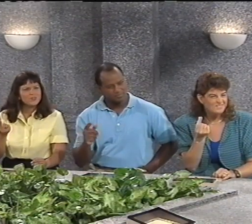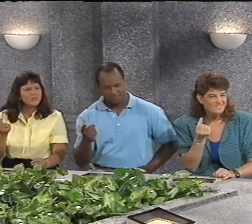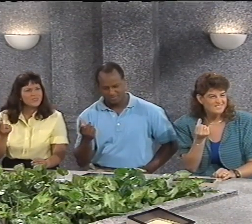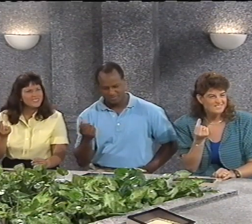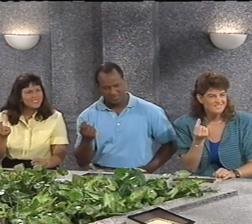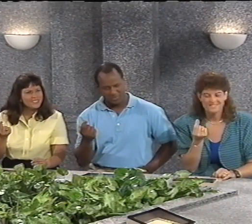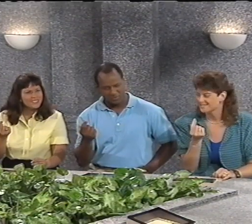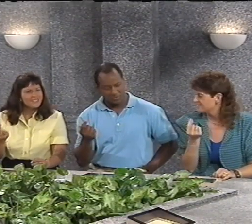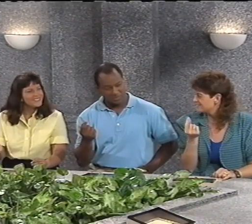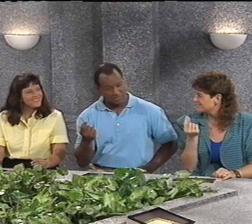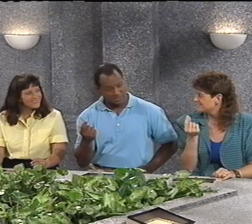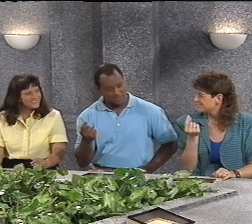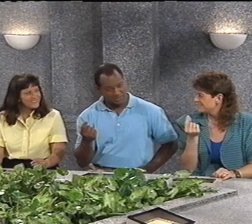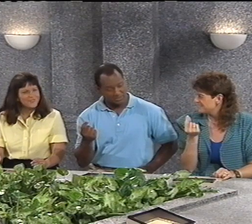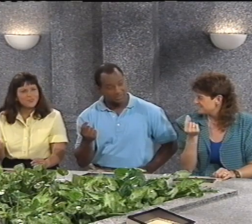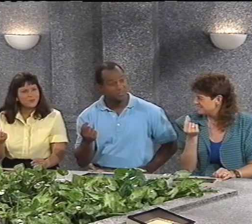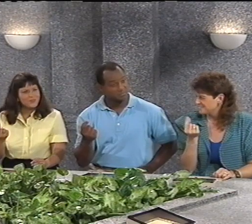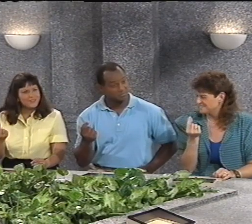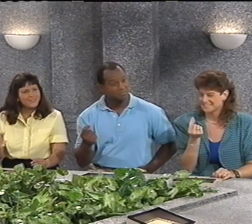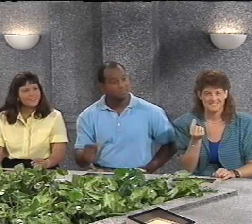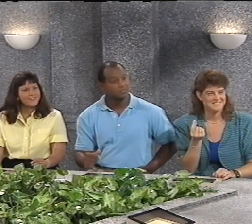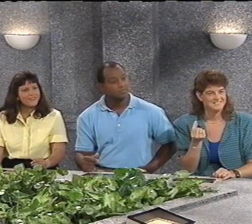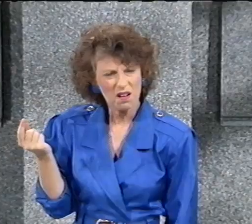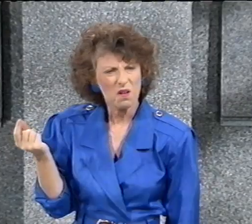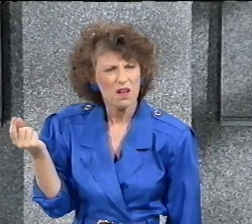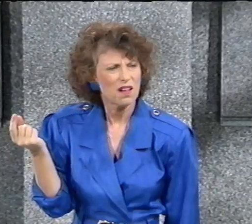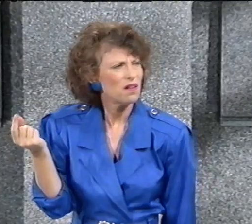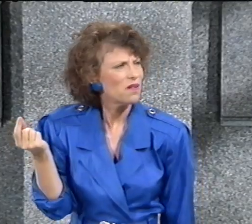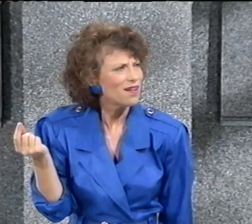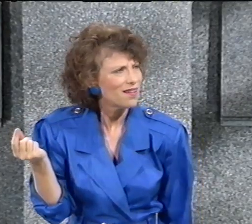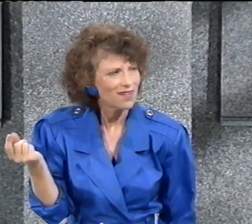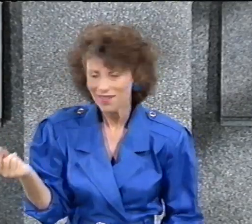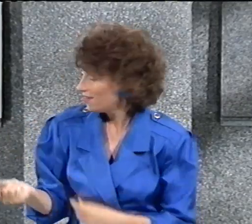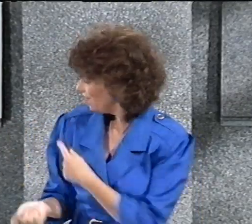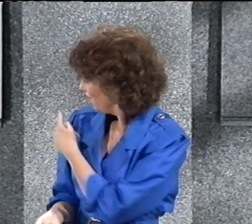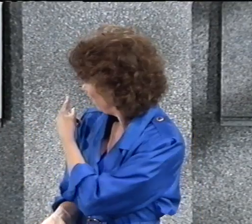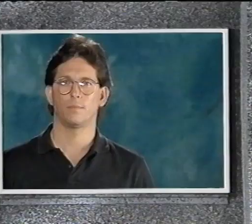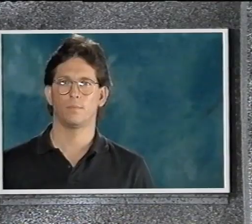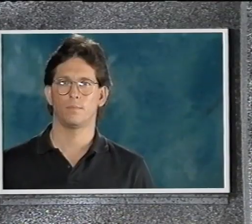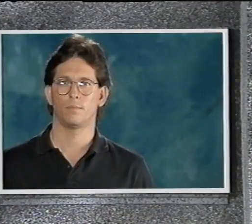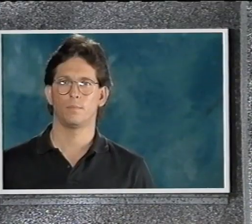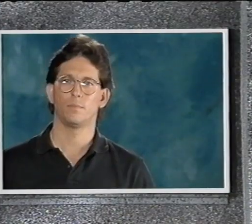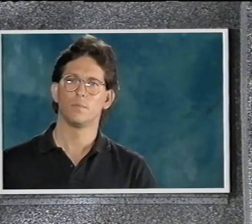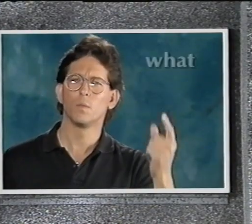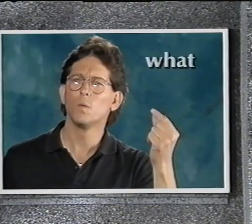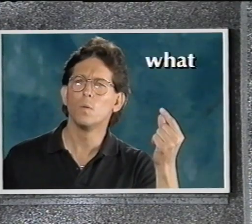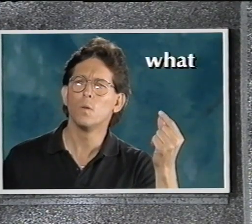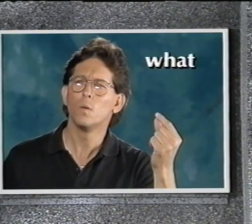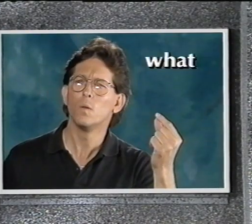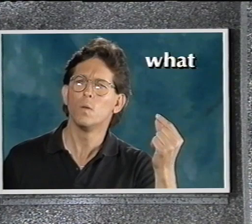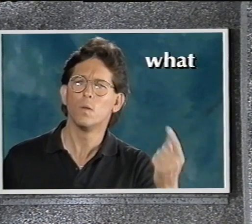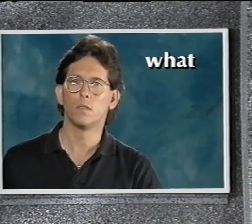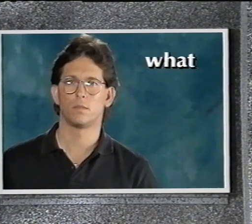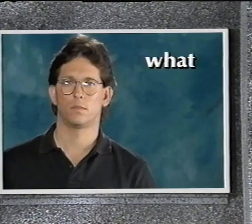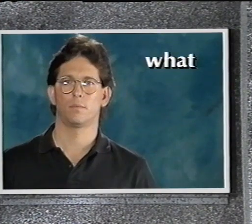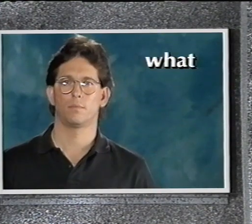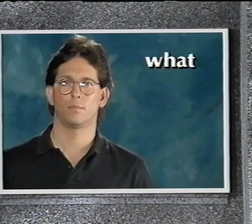We can spell out the word what, or use the T in an abbreviated form when it's used as